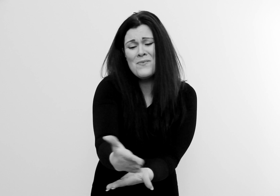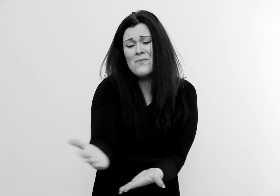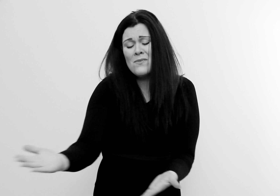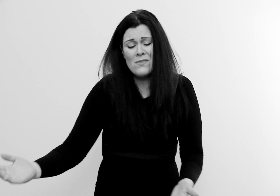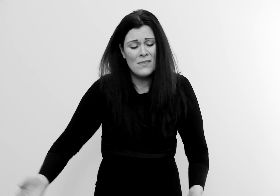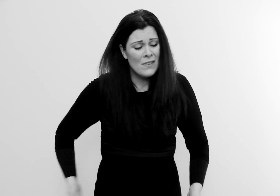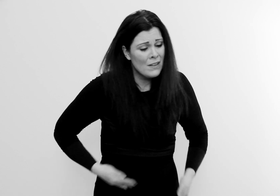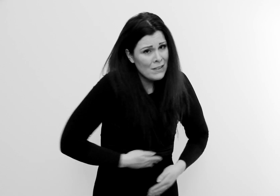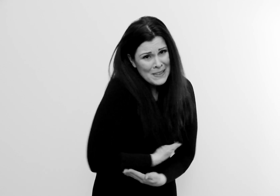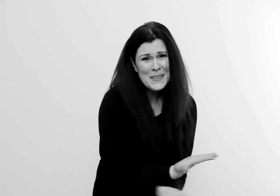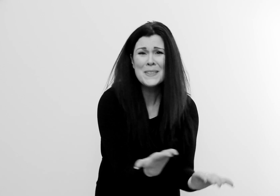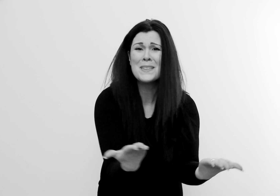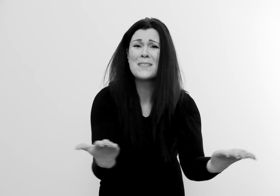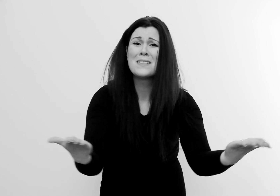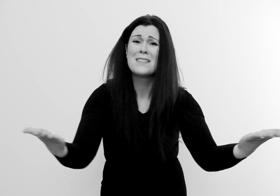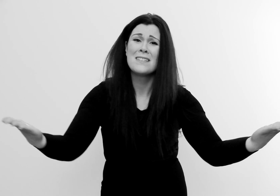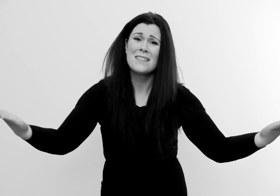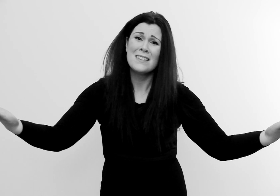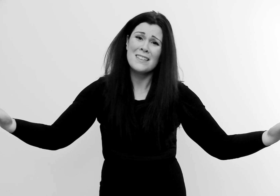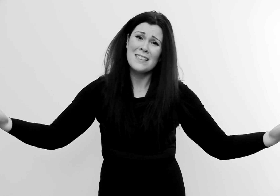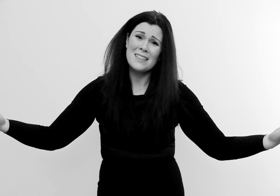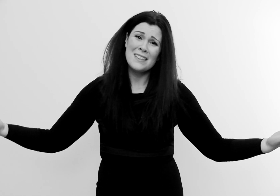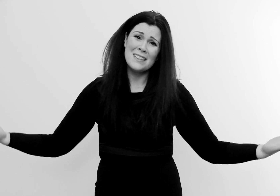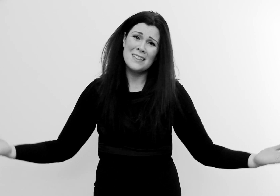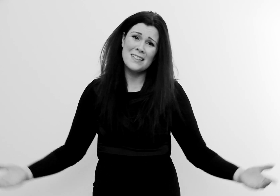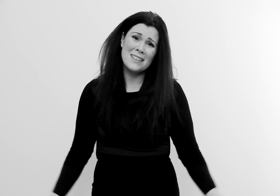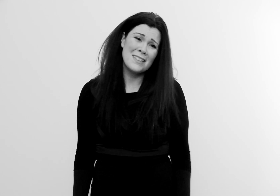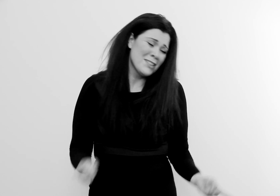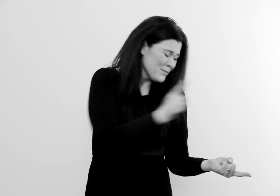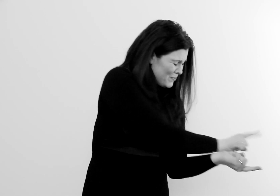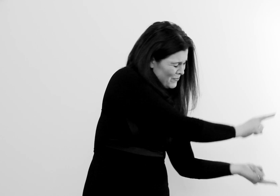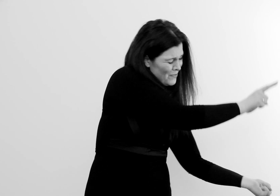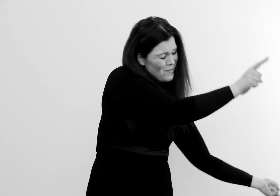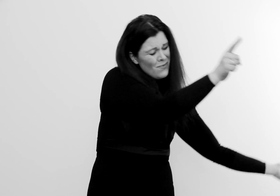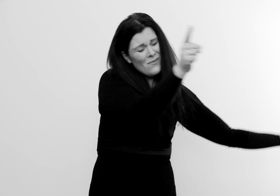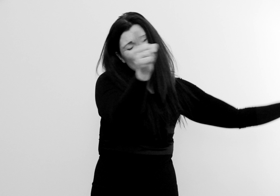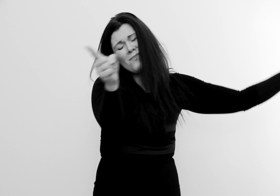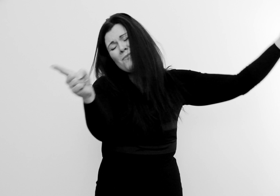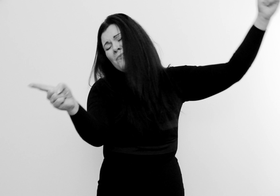pain. Nothing will ever mean the